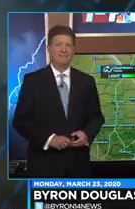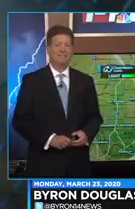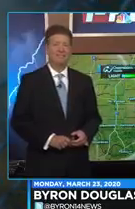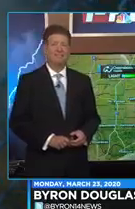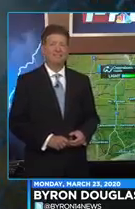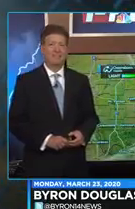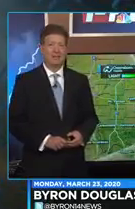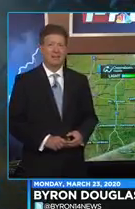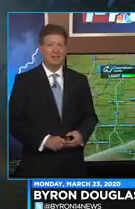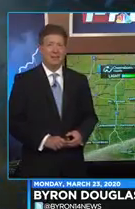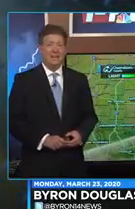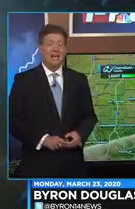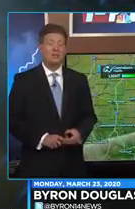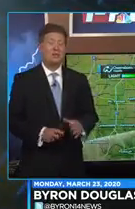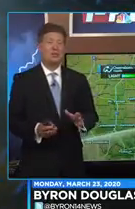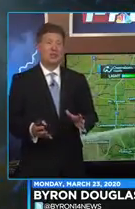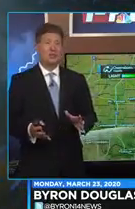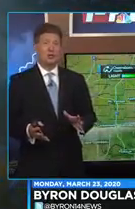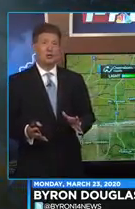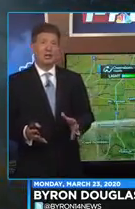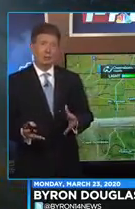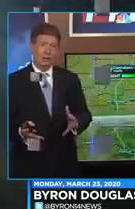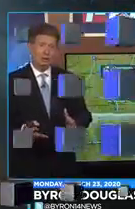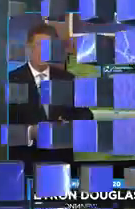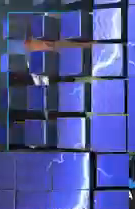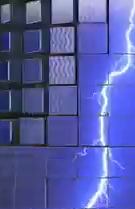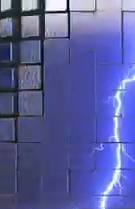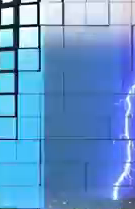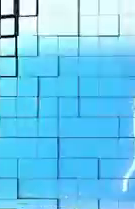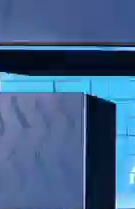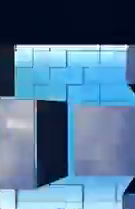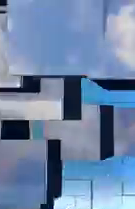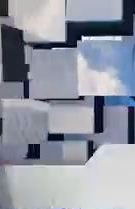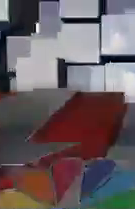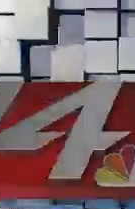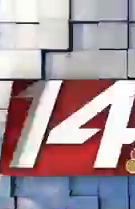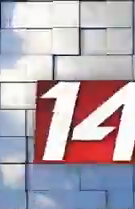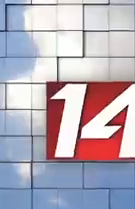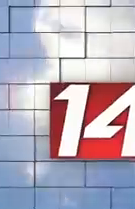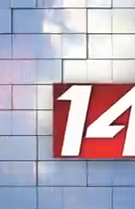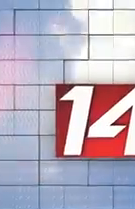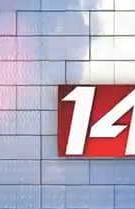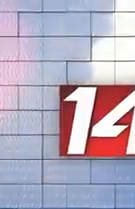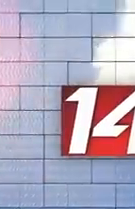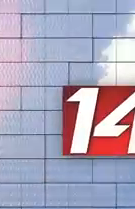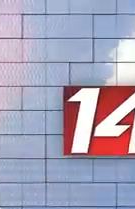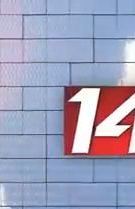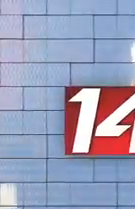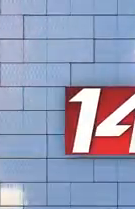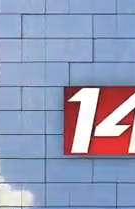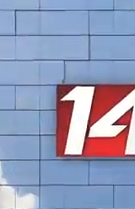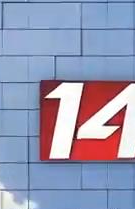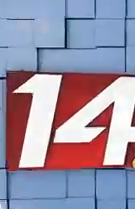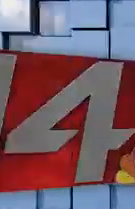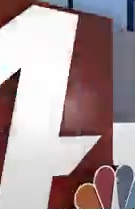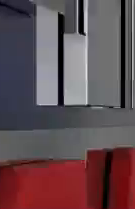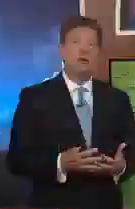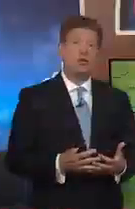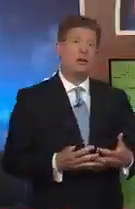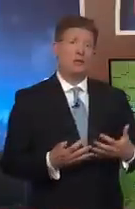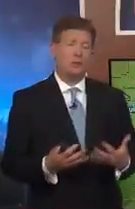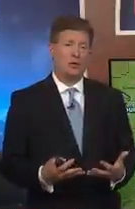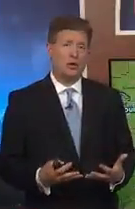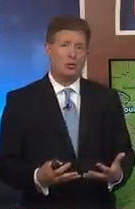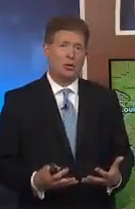So good to see you over there. Yeah, it's good to see you, Shaley. We know Dan is home hanging around this week. We do miss him. We do have some